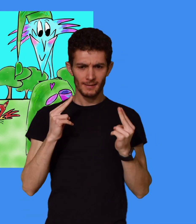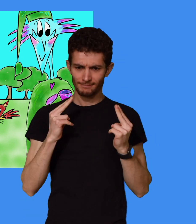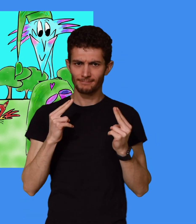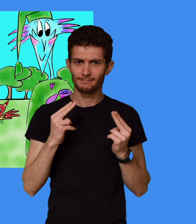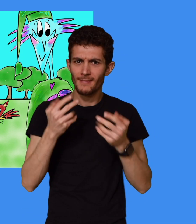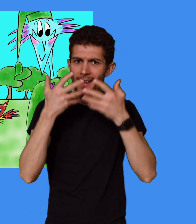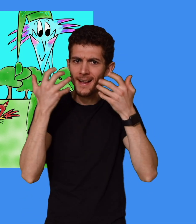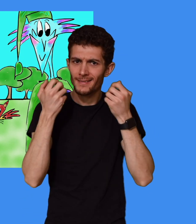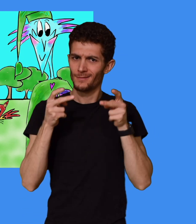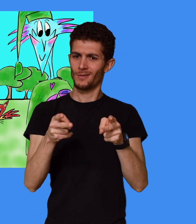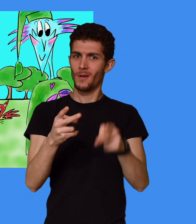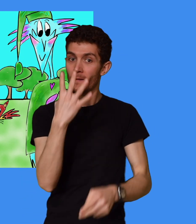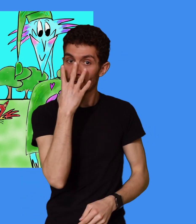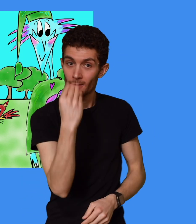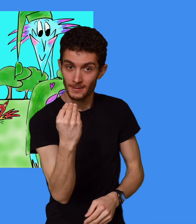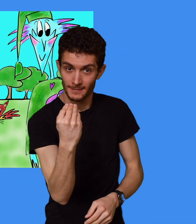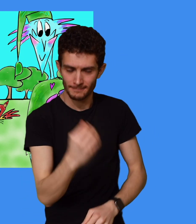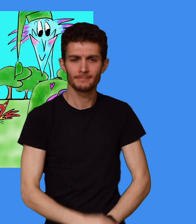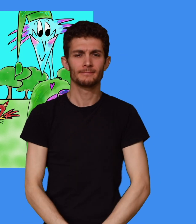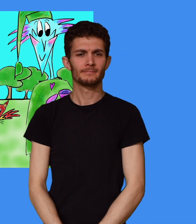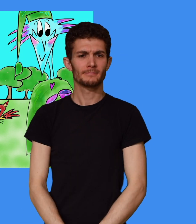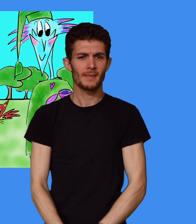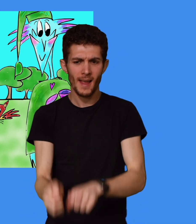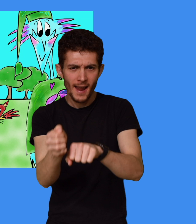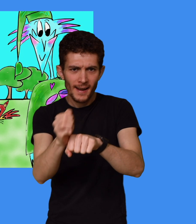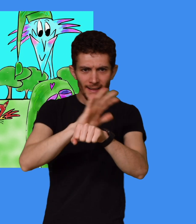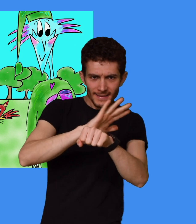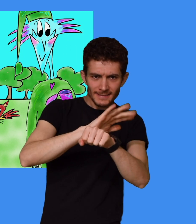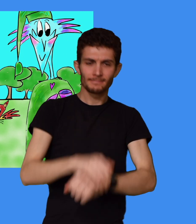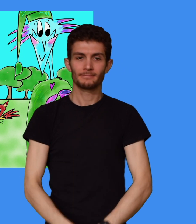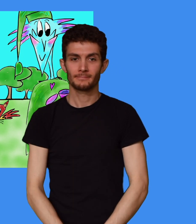Shah, her cat called Foxy, Hattie Hedgehog,